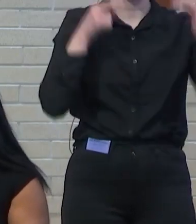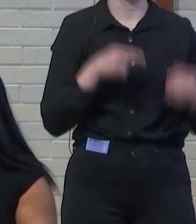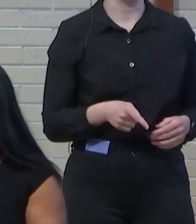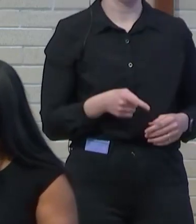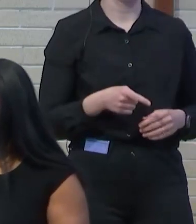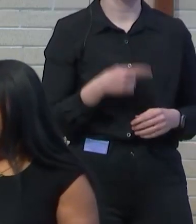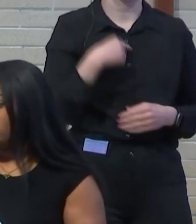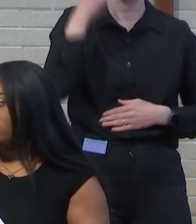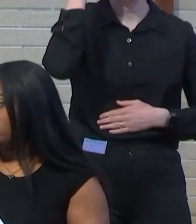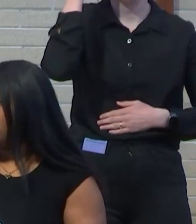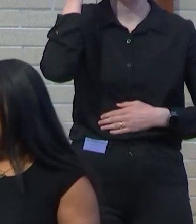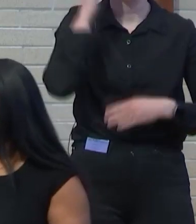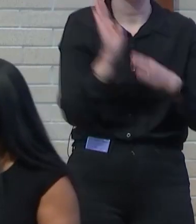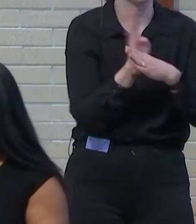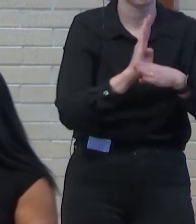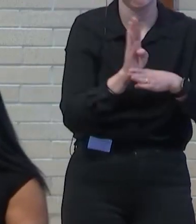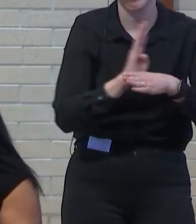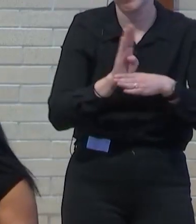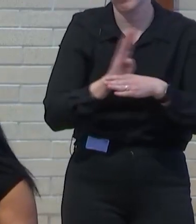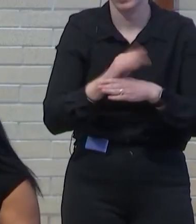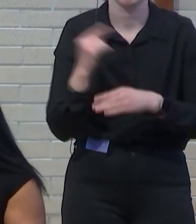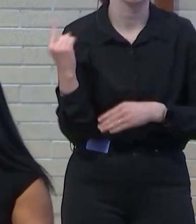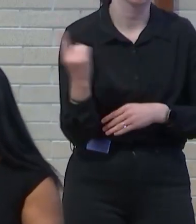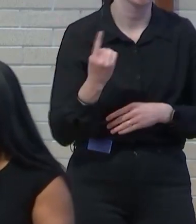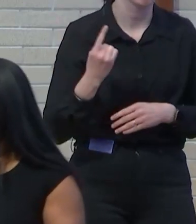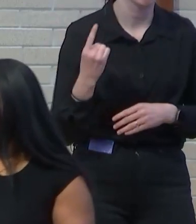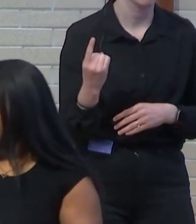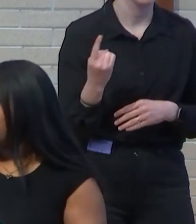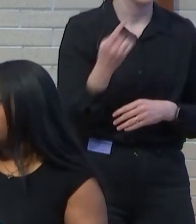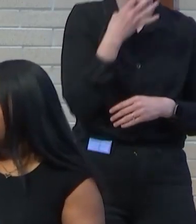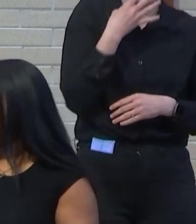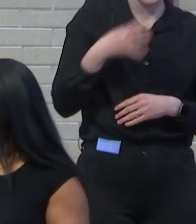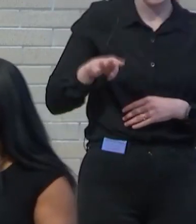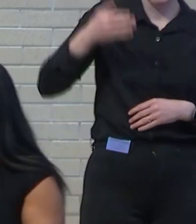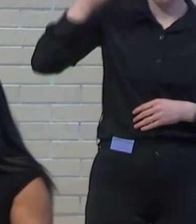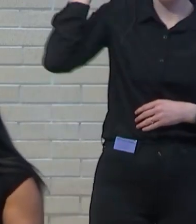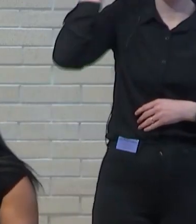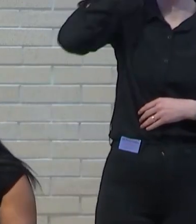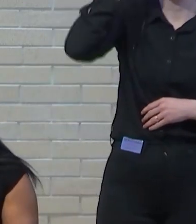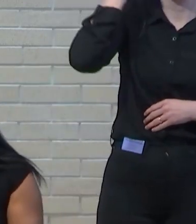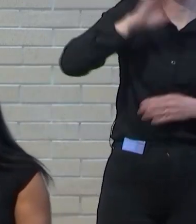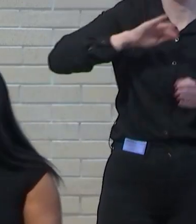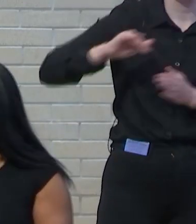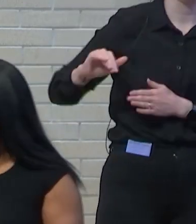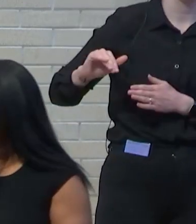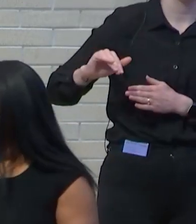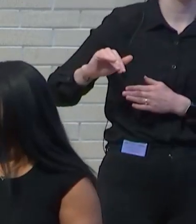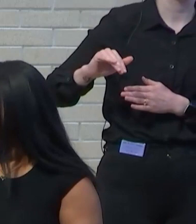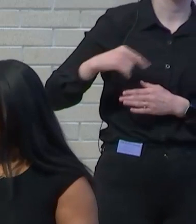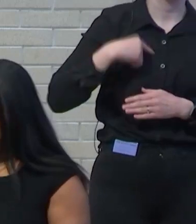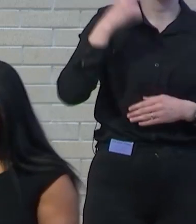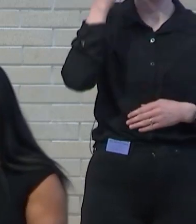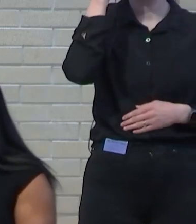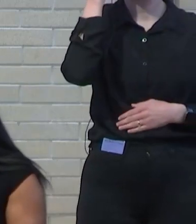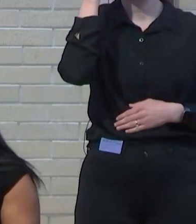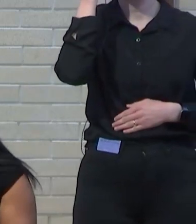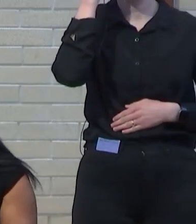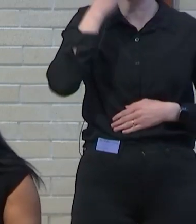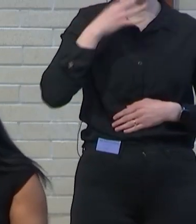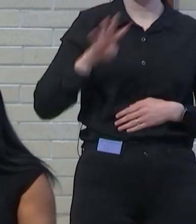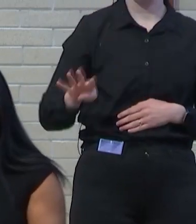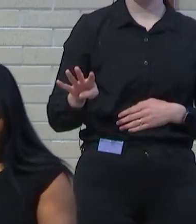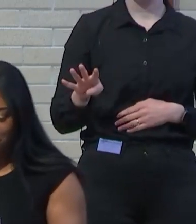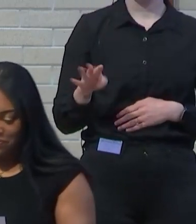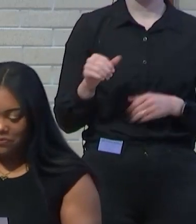day, 7 days a week, to avoid dealing with your past traumas. I also know that avoidance tactics will only work for so long before